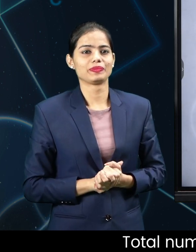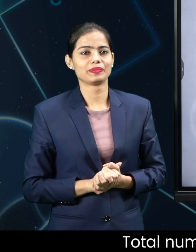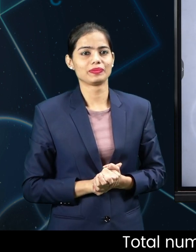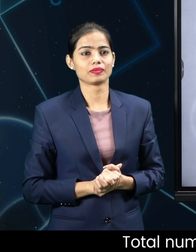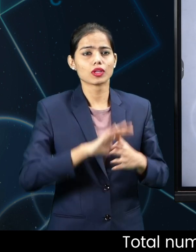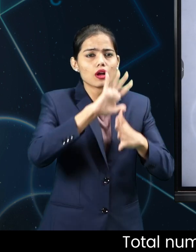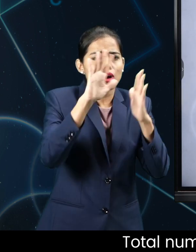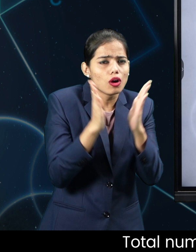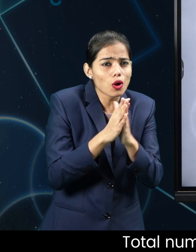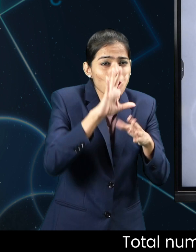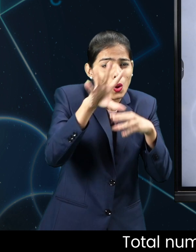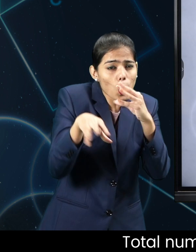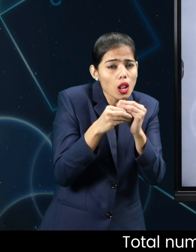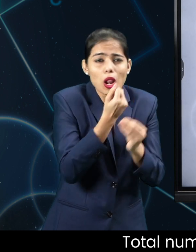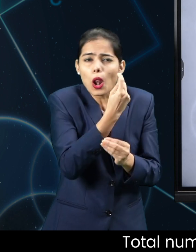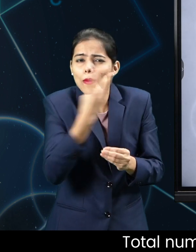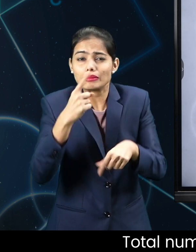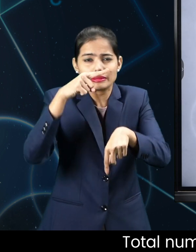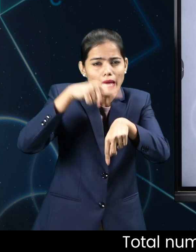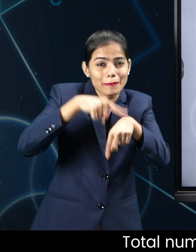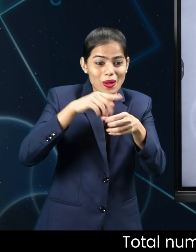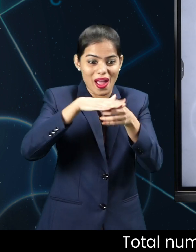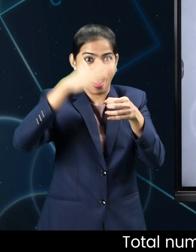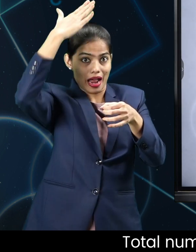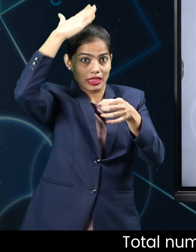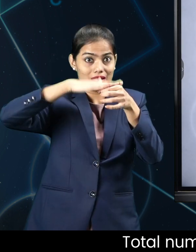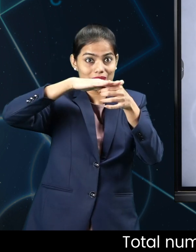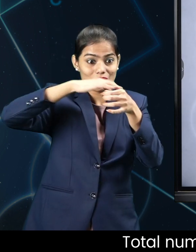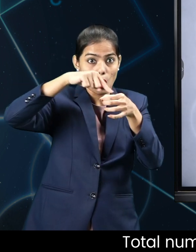Total number of times heads turned up is equal to 425.